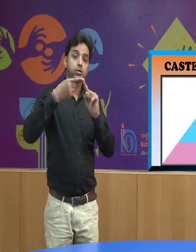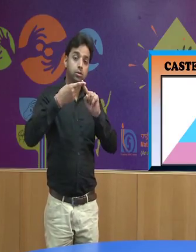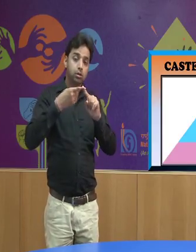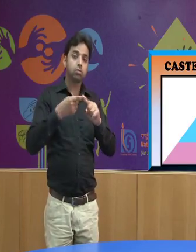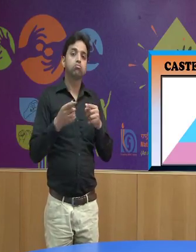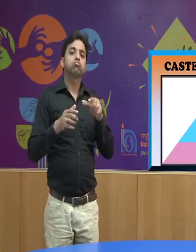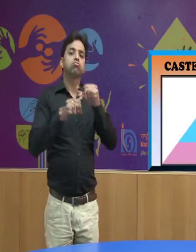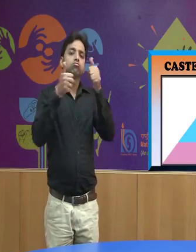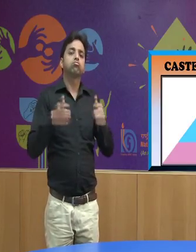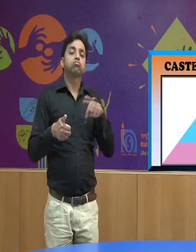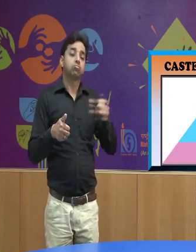country.